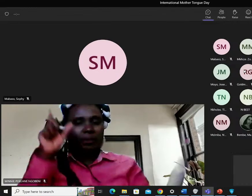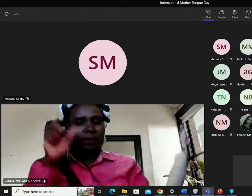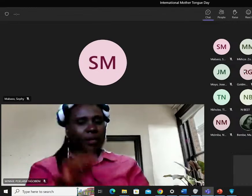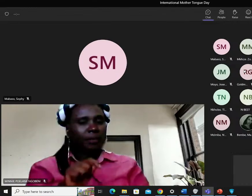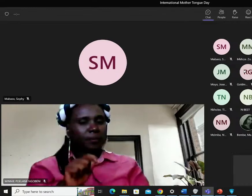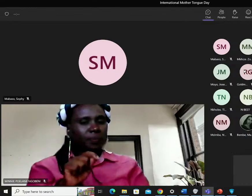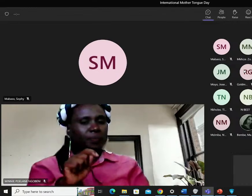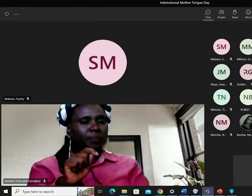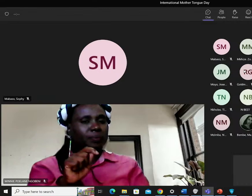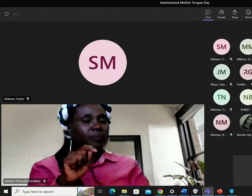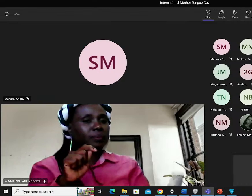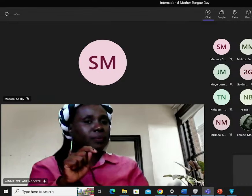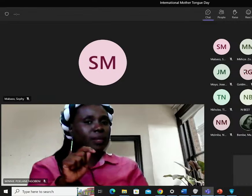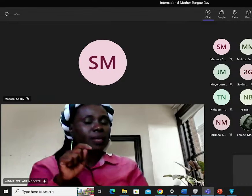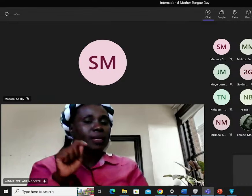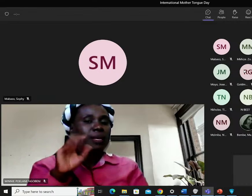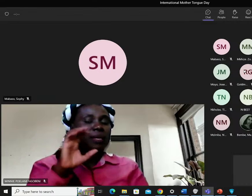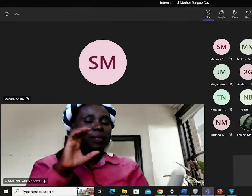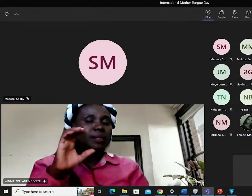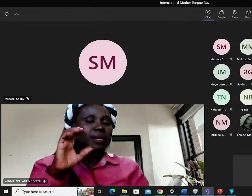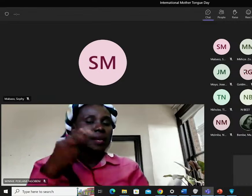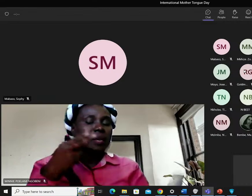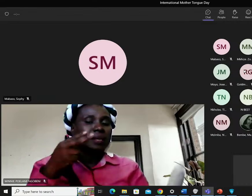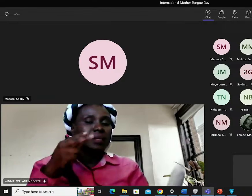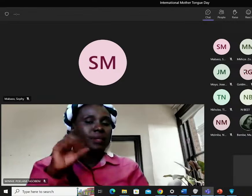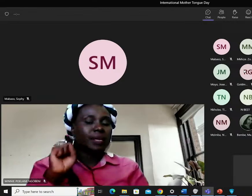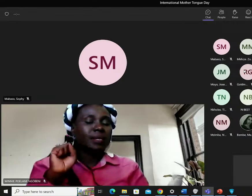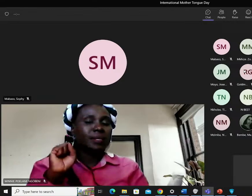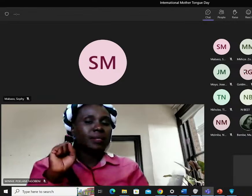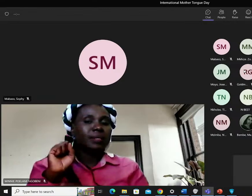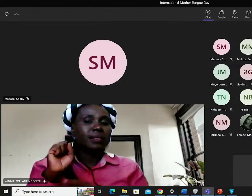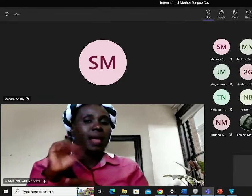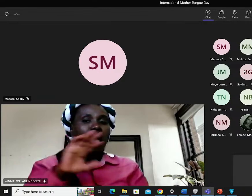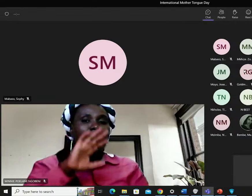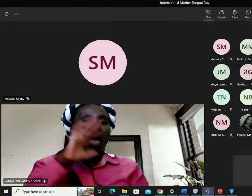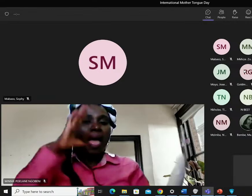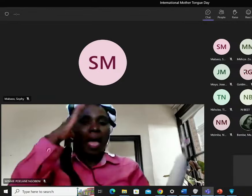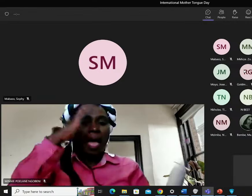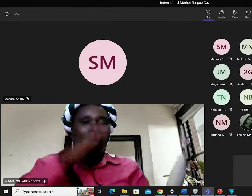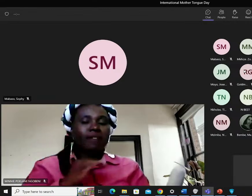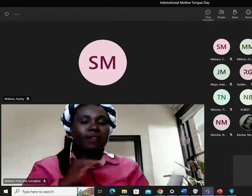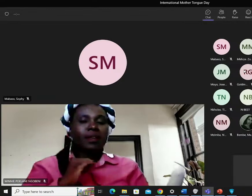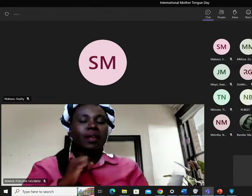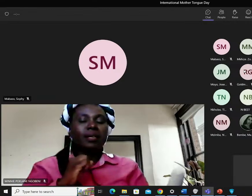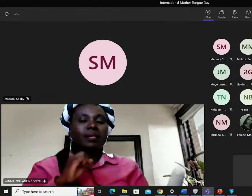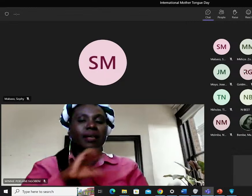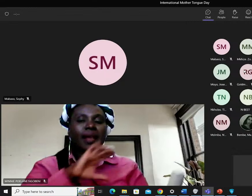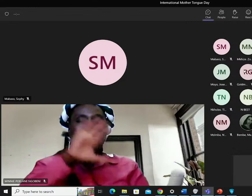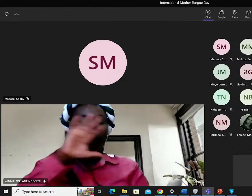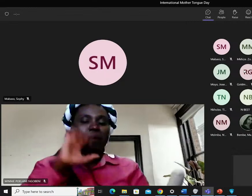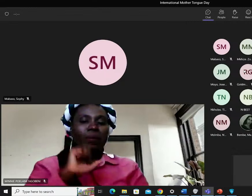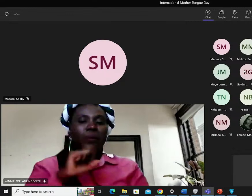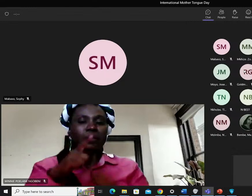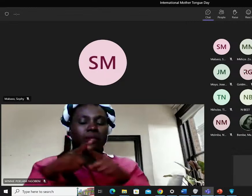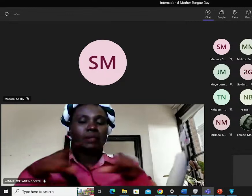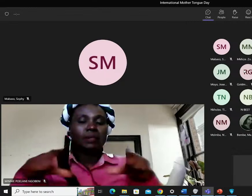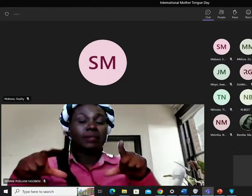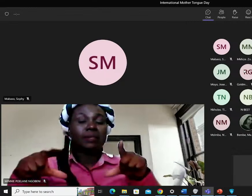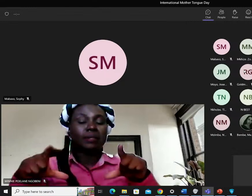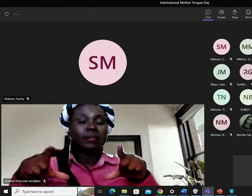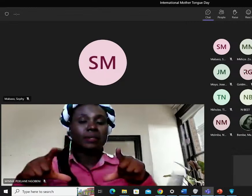I've mentioned CHS, African Languages, Prof. Madonsela, Skoni